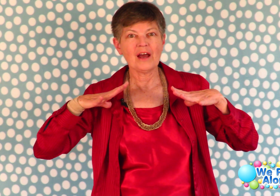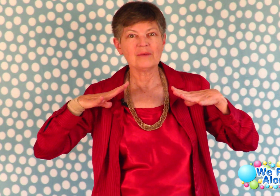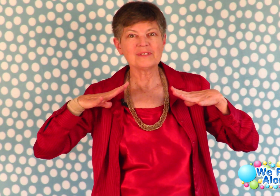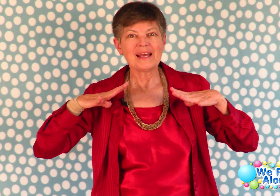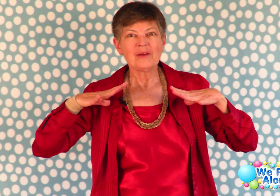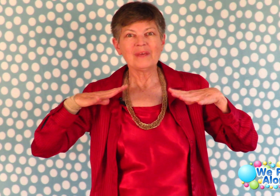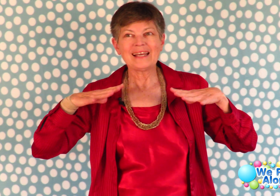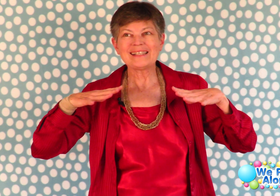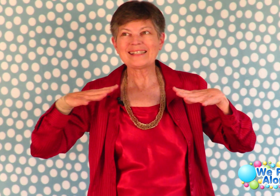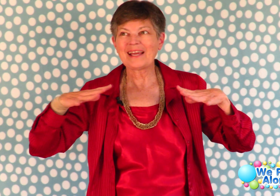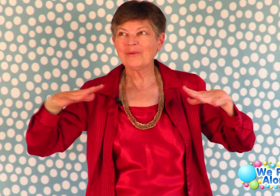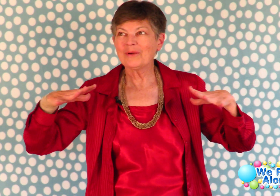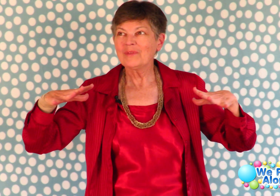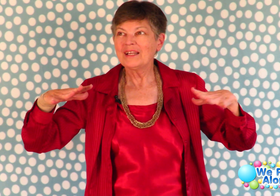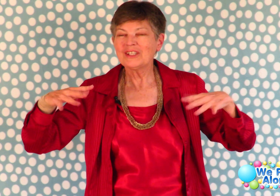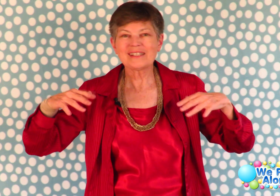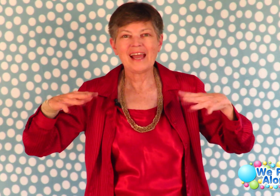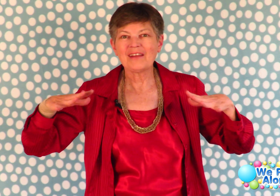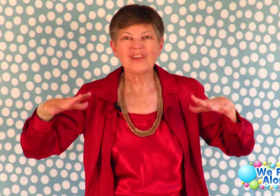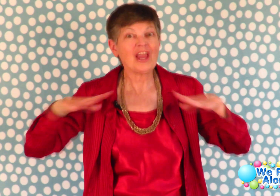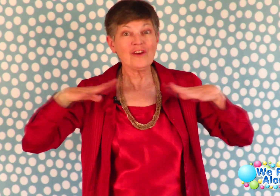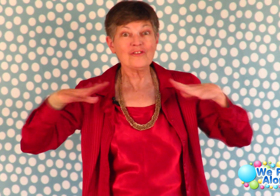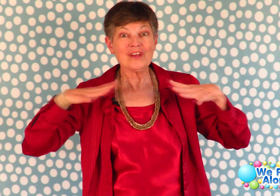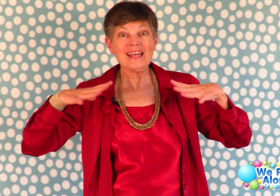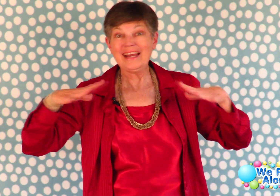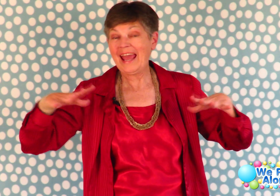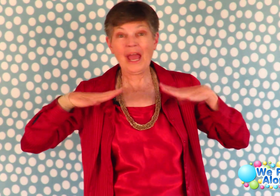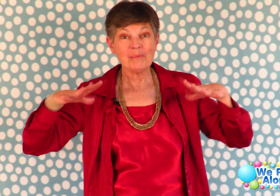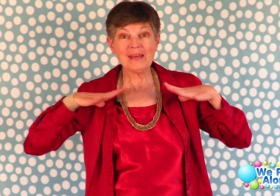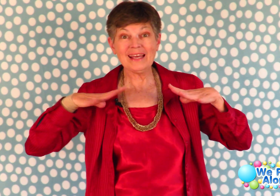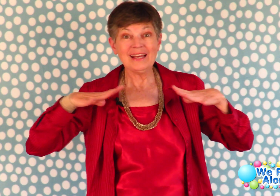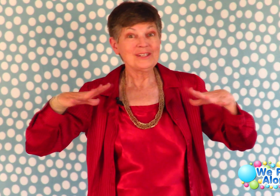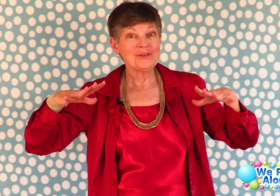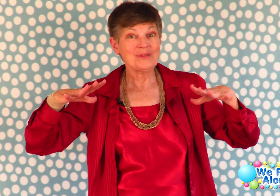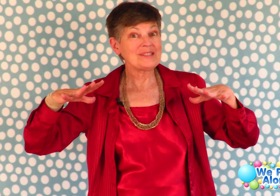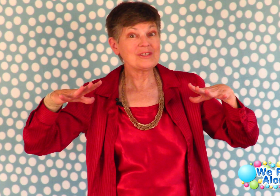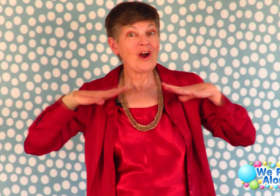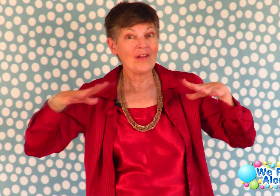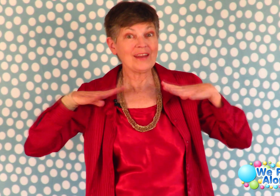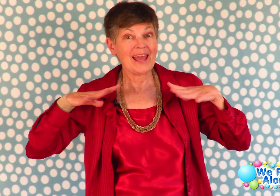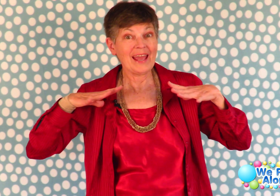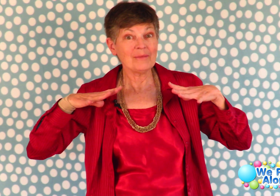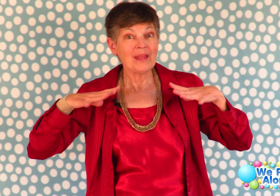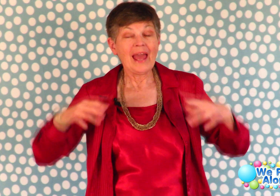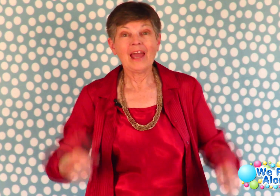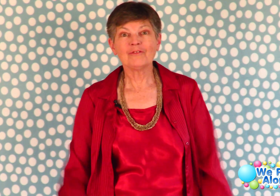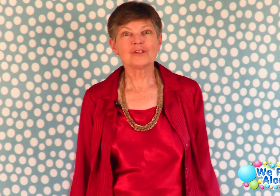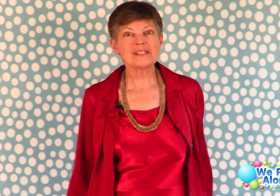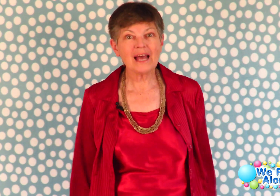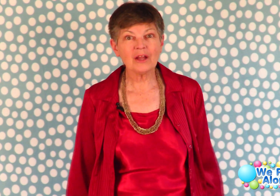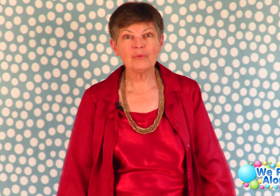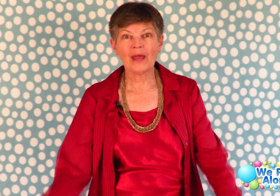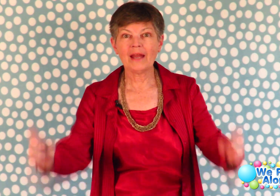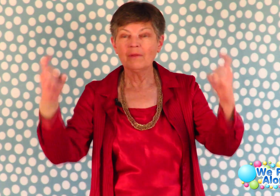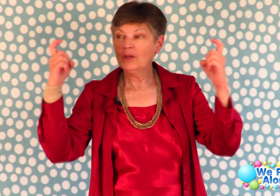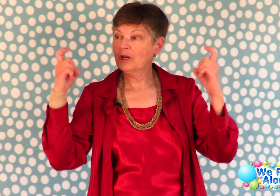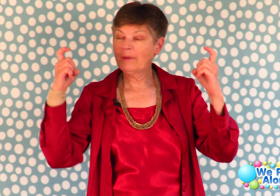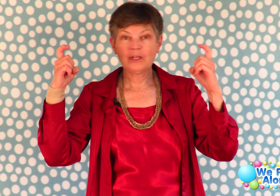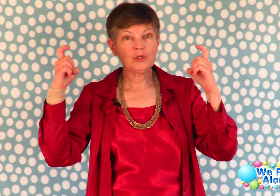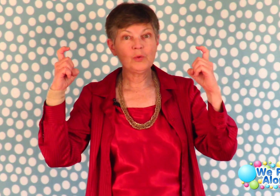thumbs because it's like we're just kind of carefree and happy. So this is holiday. And for celebrate, you're going to make 2